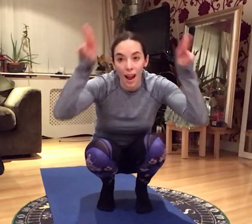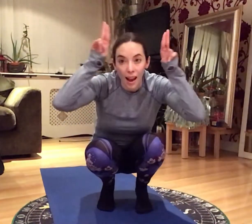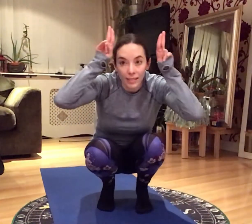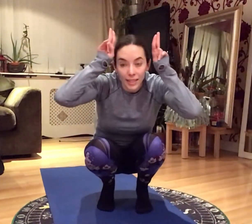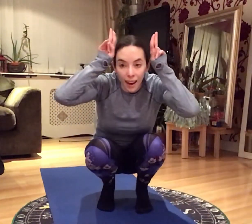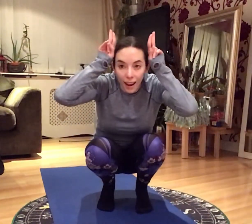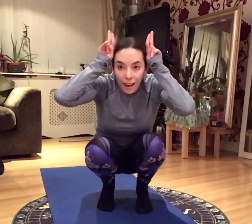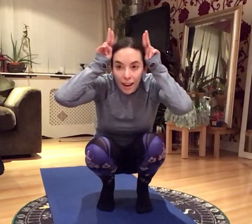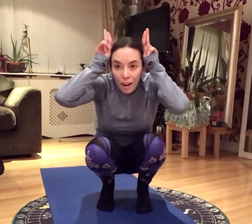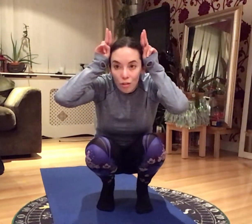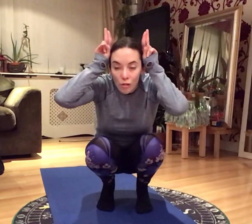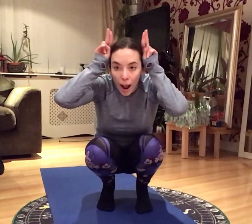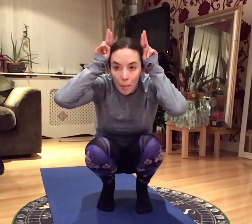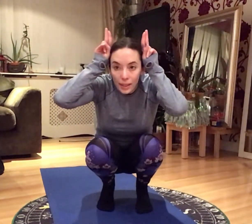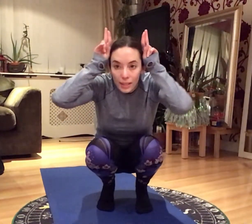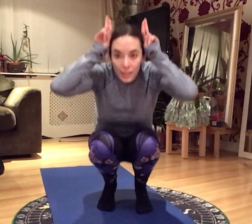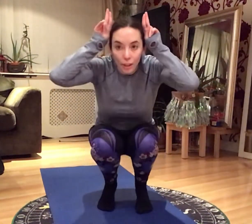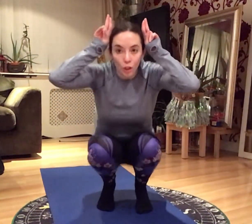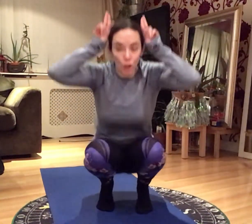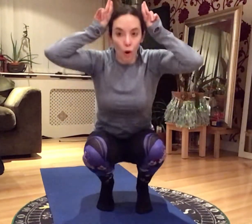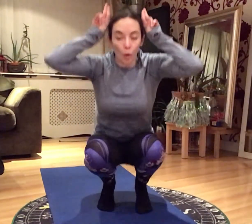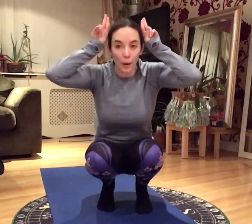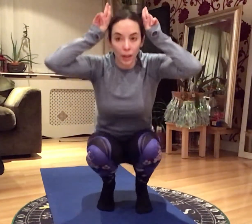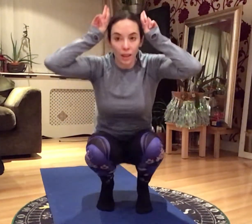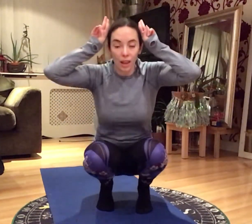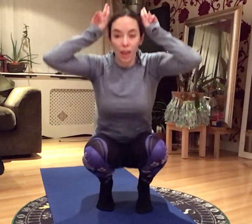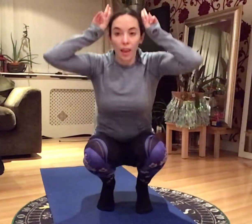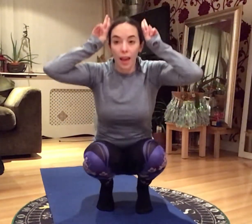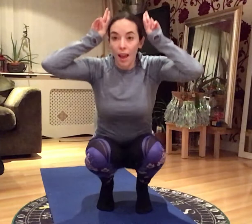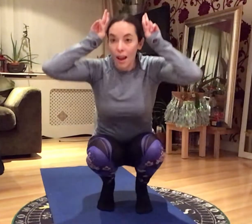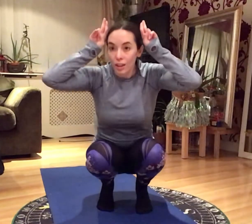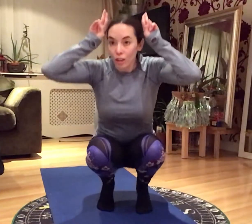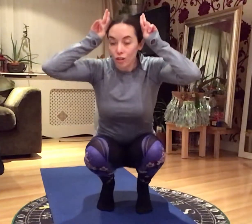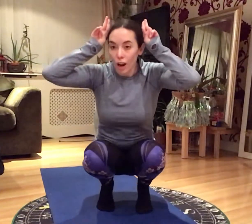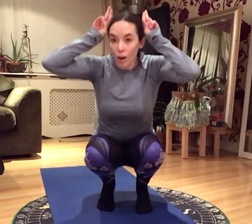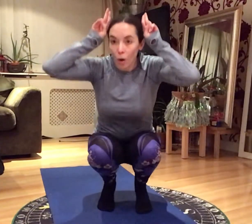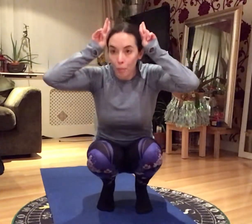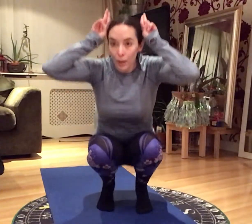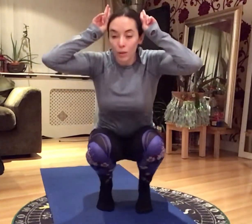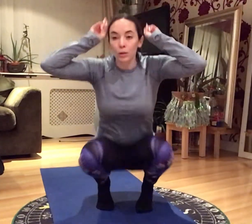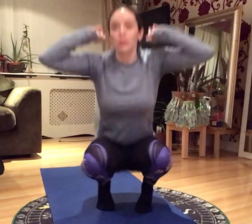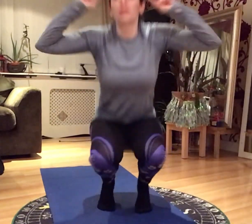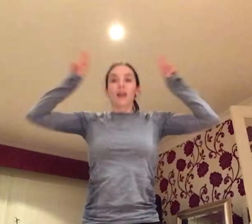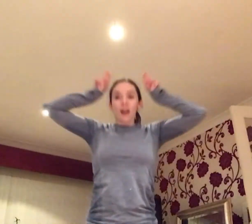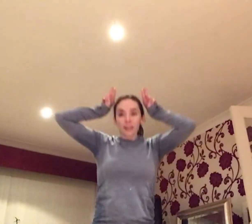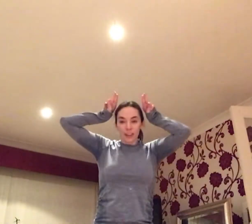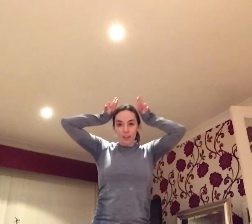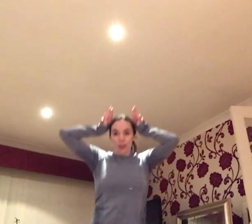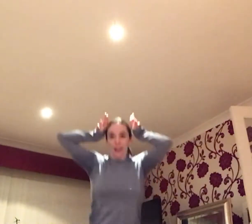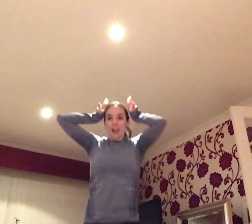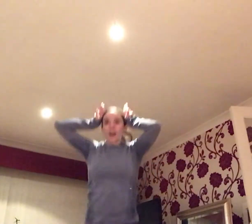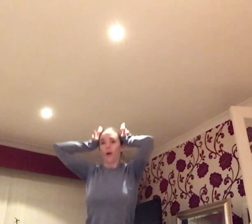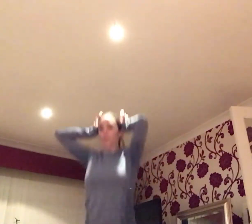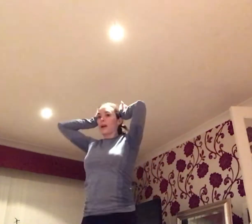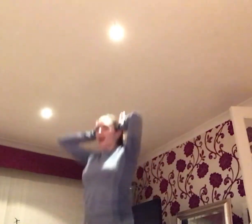And a rabbit. They're good at hopping. You could try hopping low, or you could try hopping high.